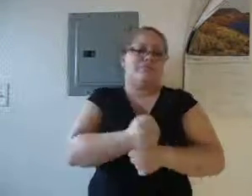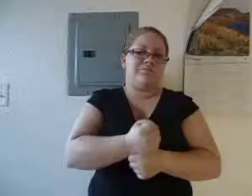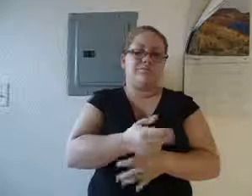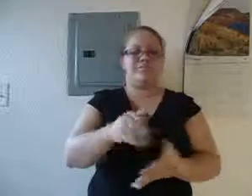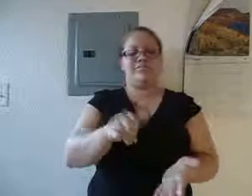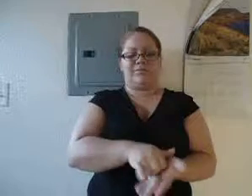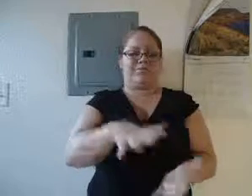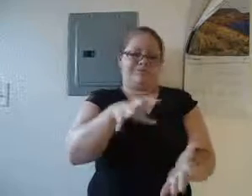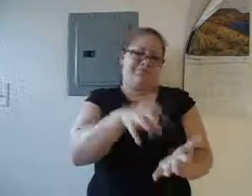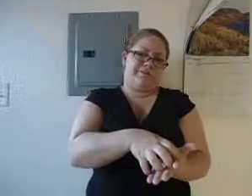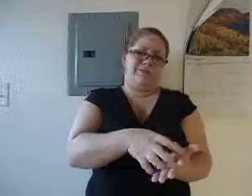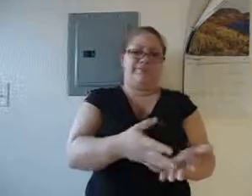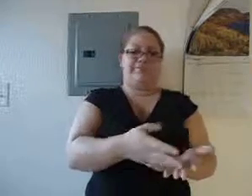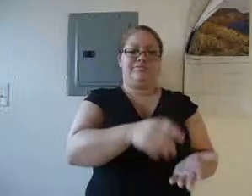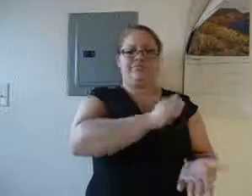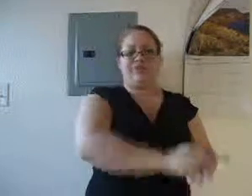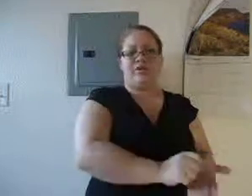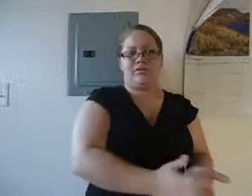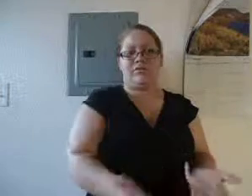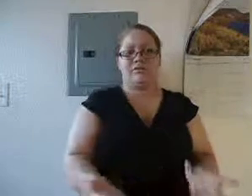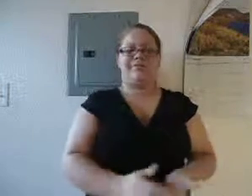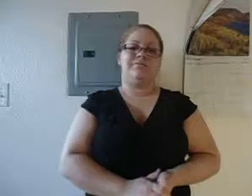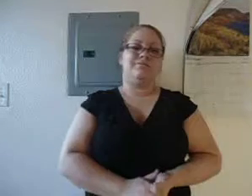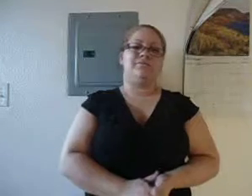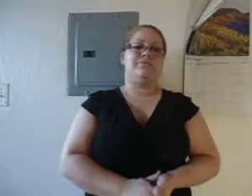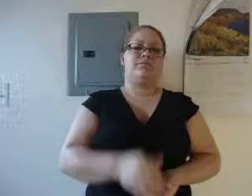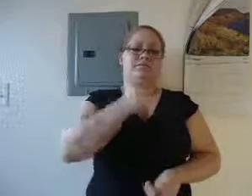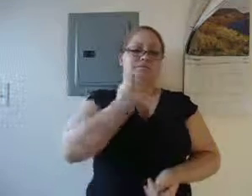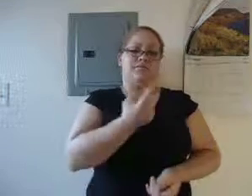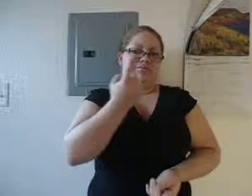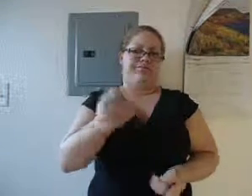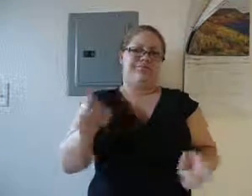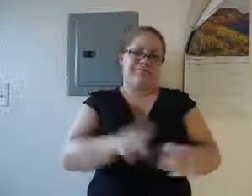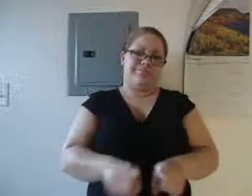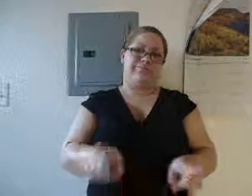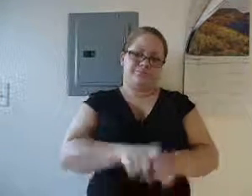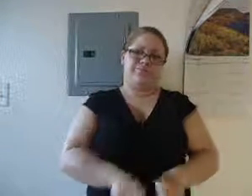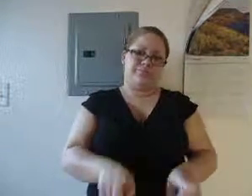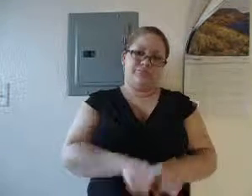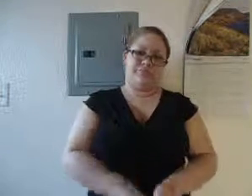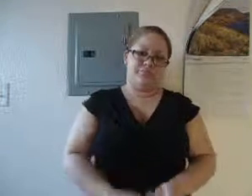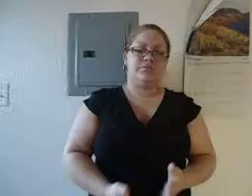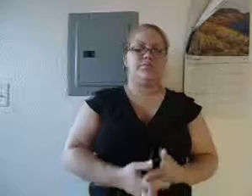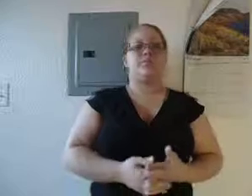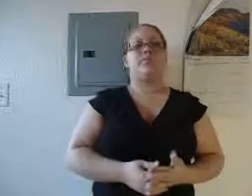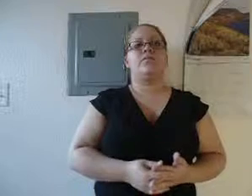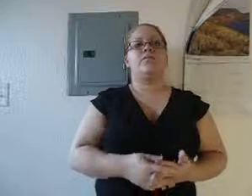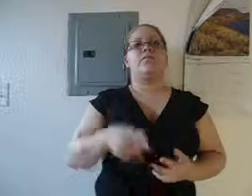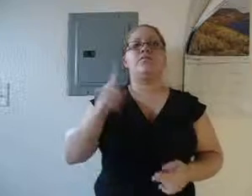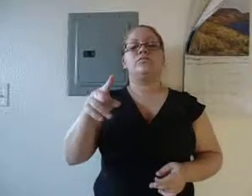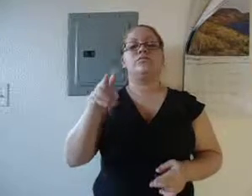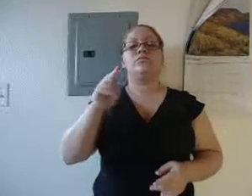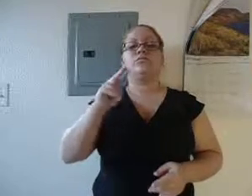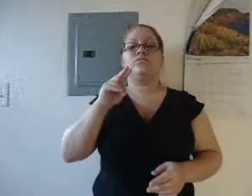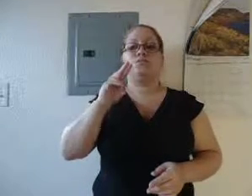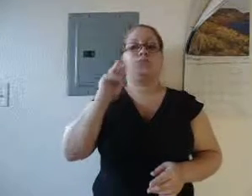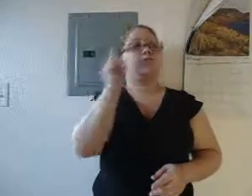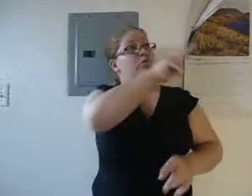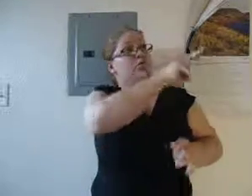project. So they look at these titles and main ideas, and then they go off and start their own research project.